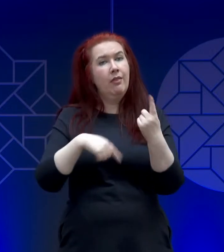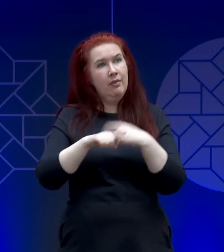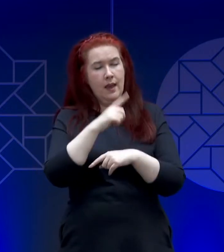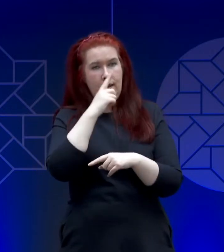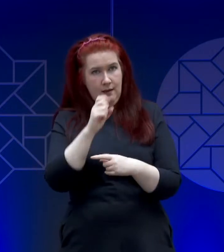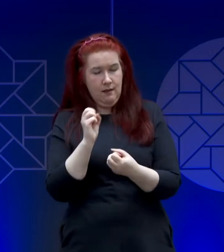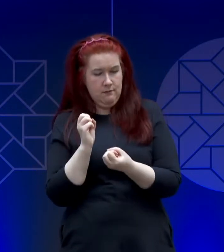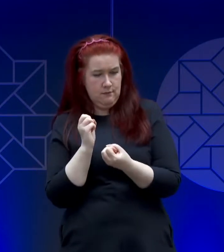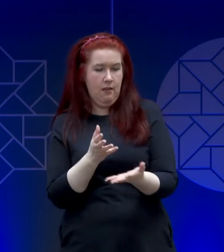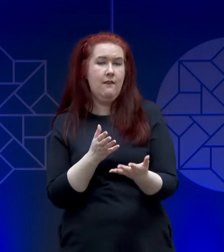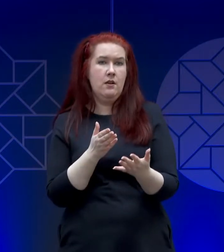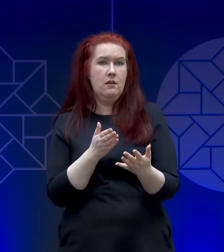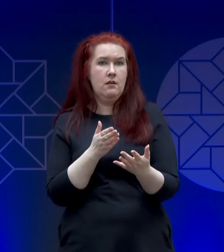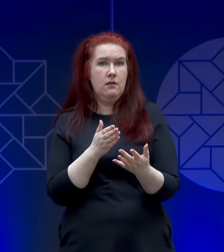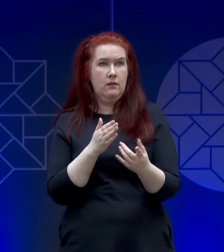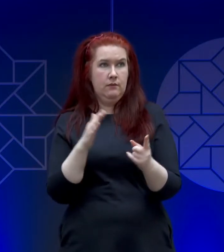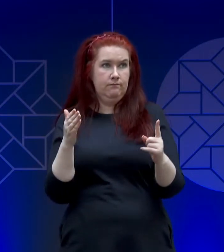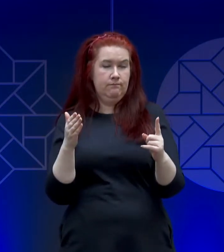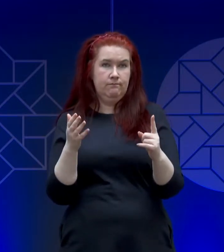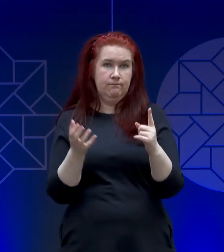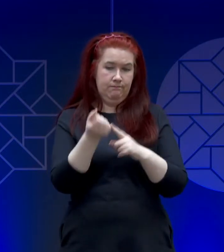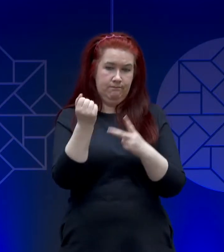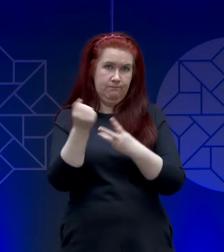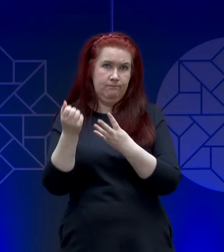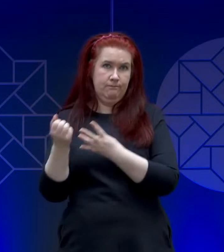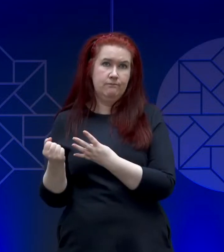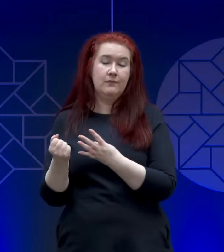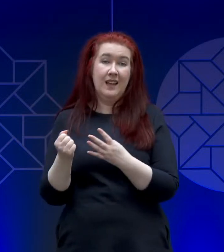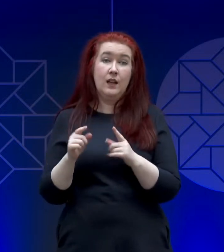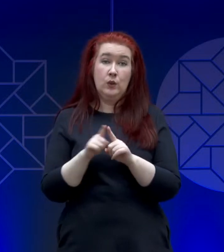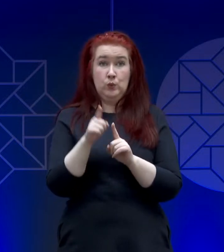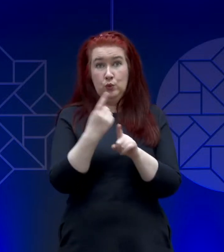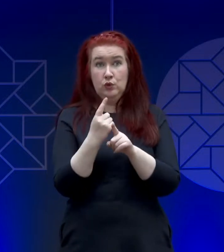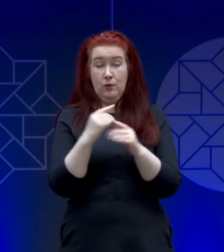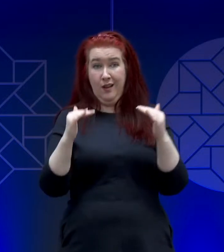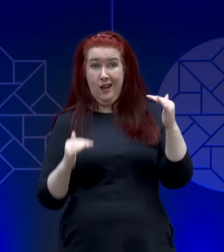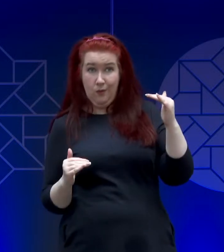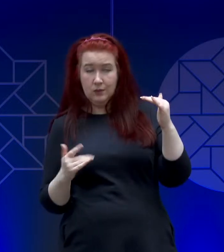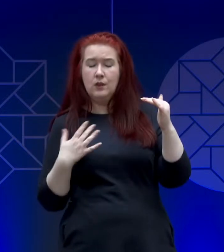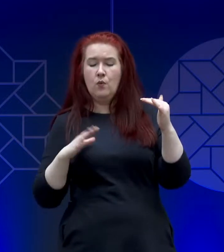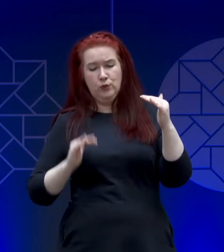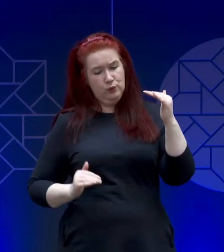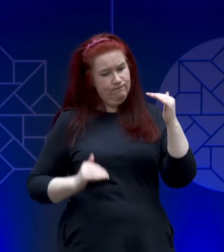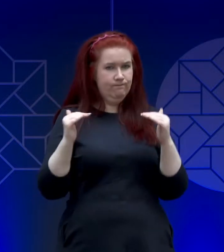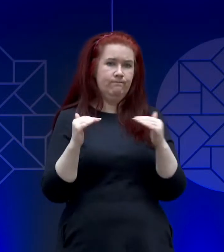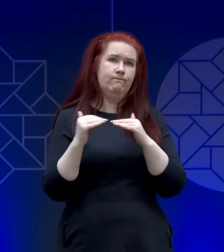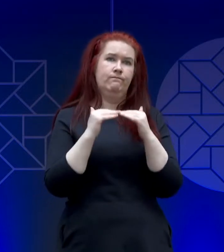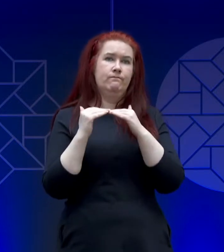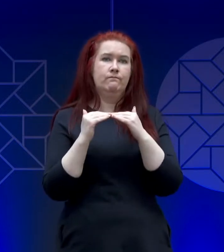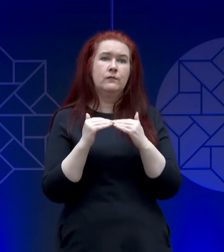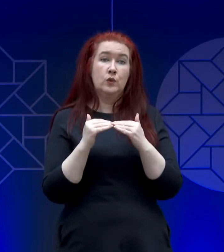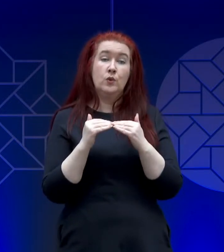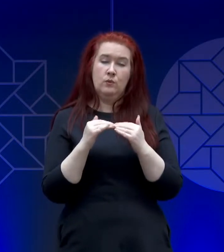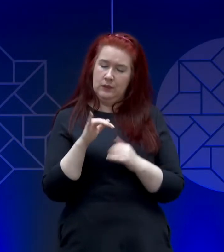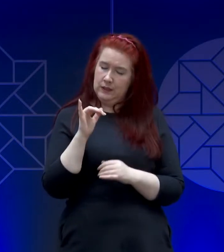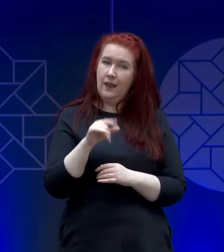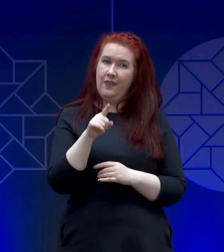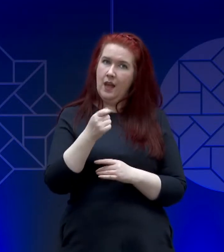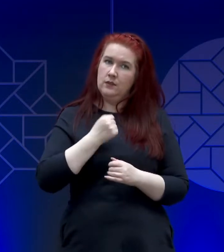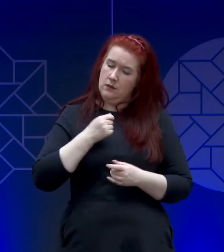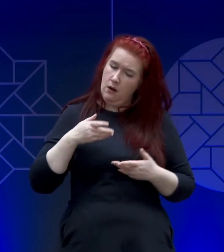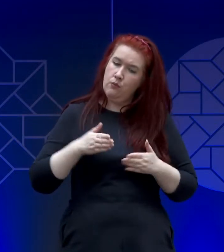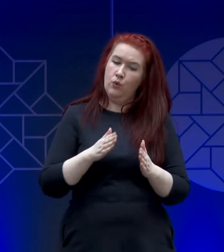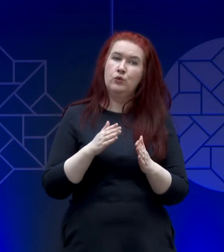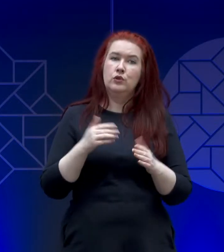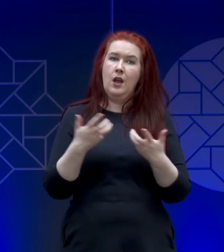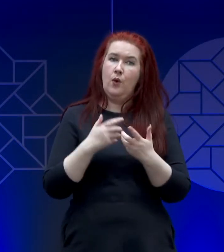can deliver the measures that address that inequality that you talk about. So please be assured that we will take that approach in